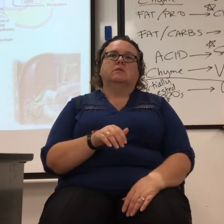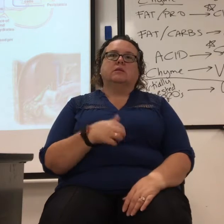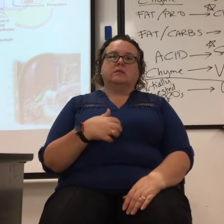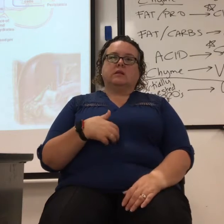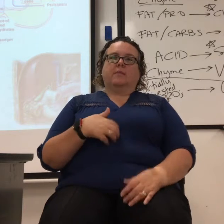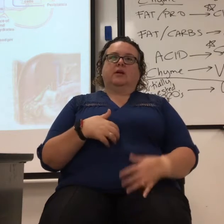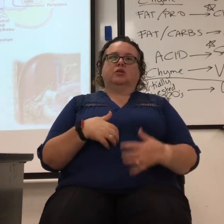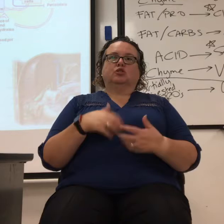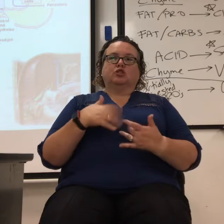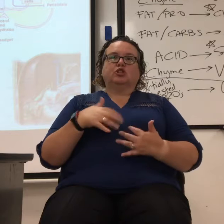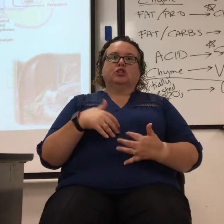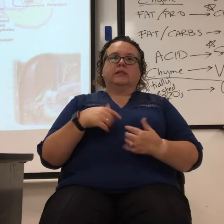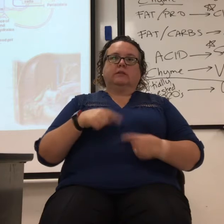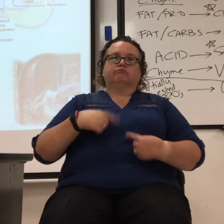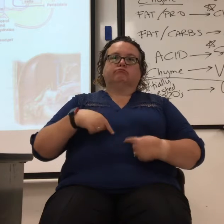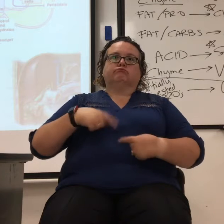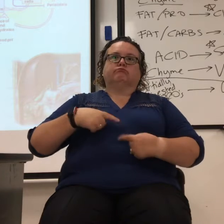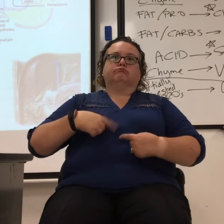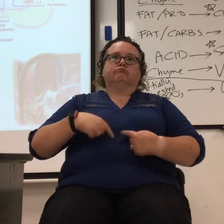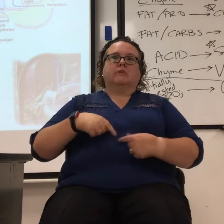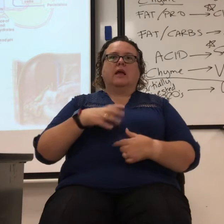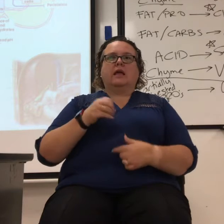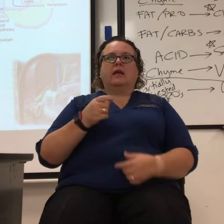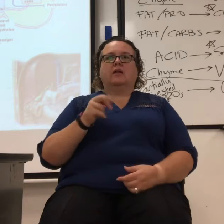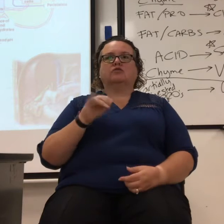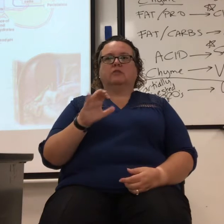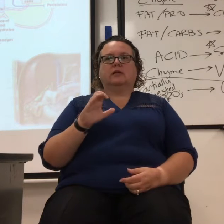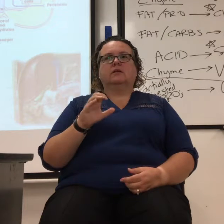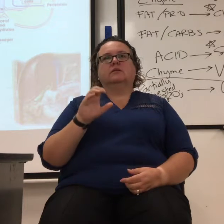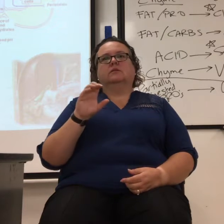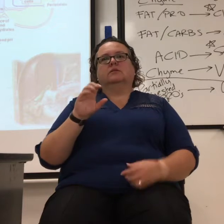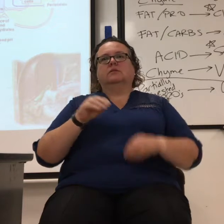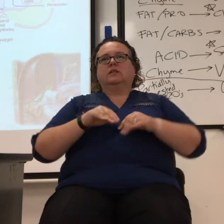stomach churning and gastric secretion.